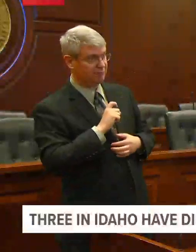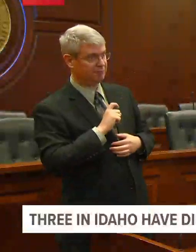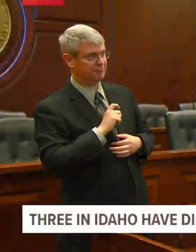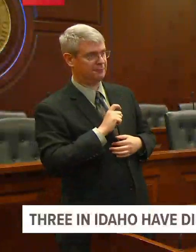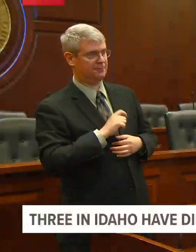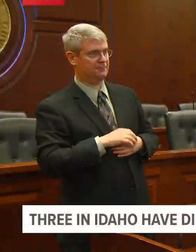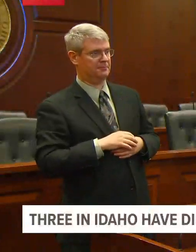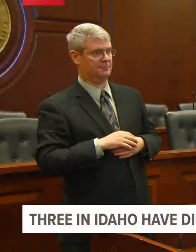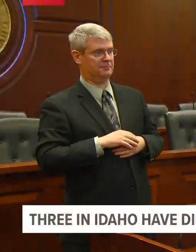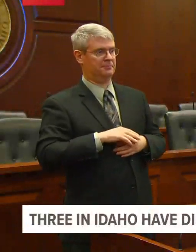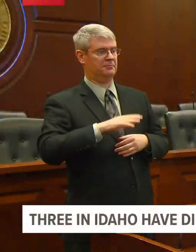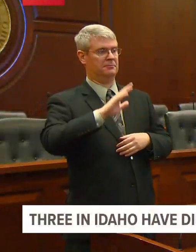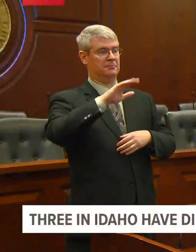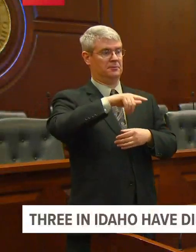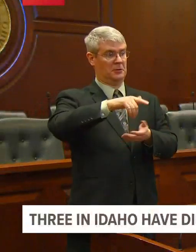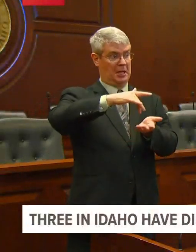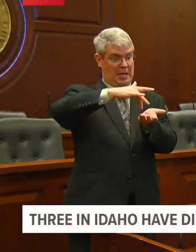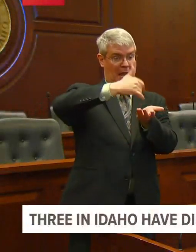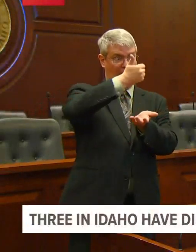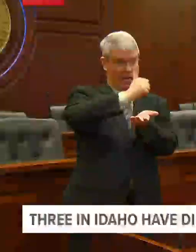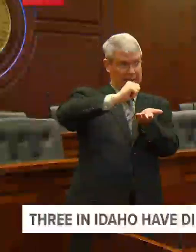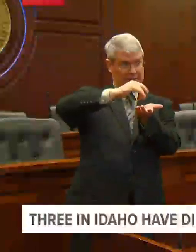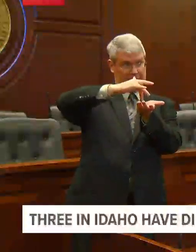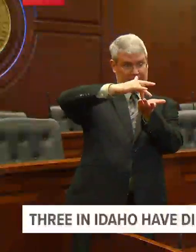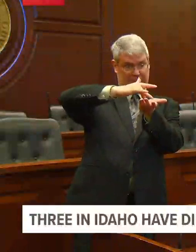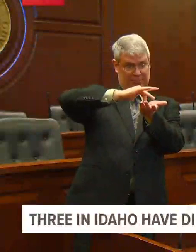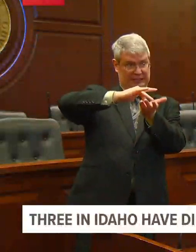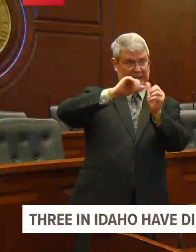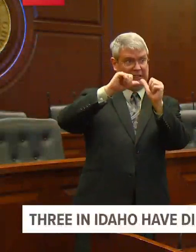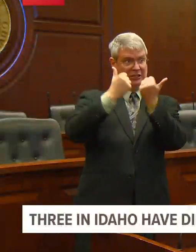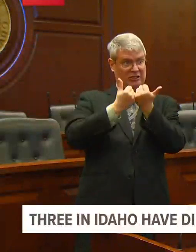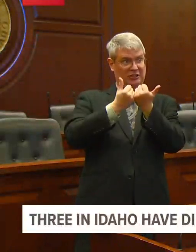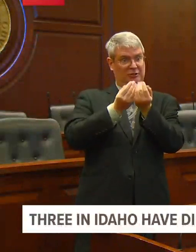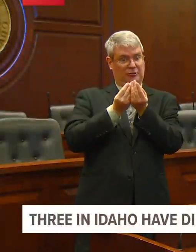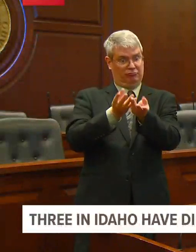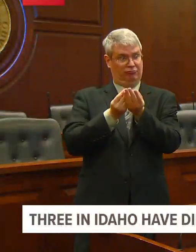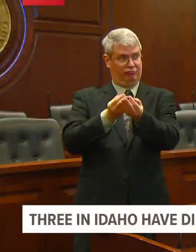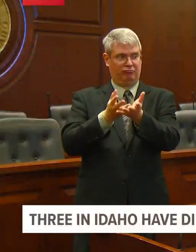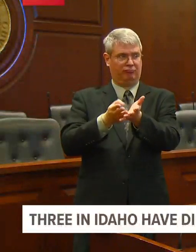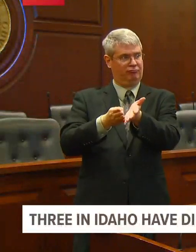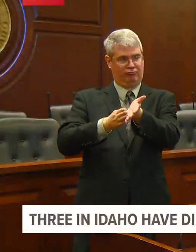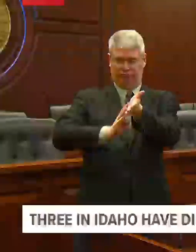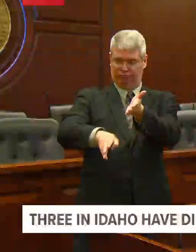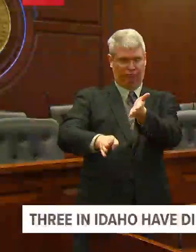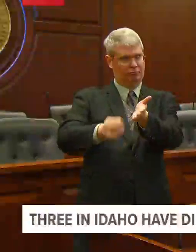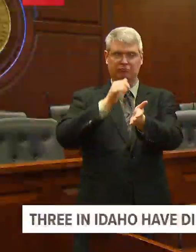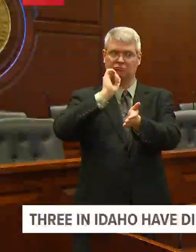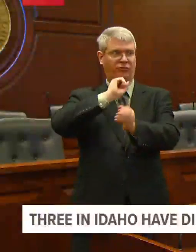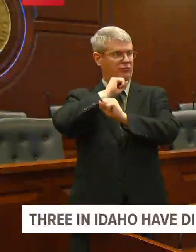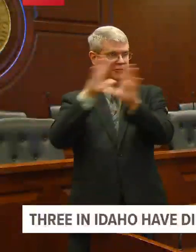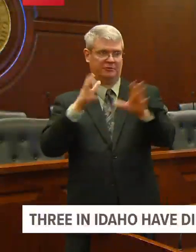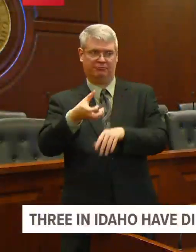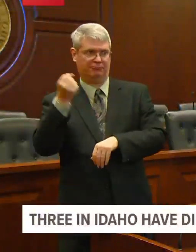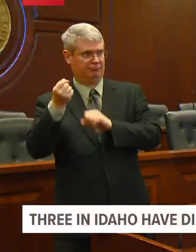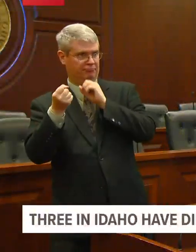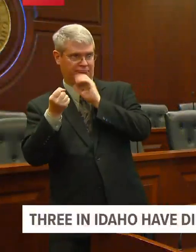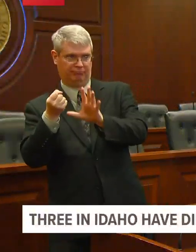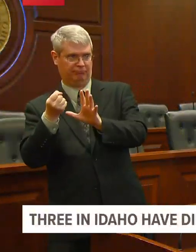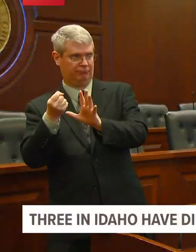agencies are exempted. As you know, last fall, when we